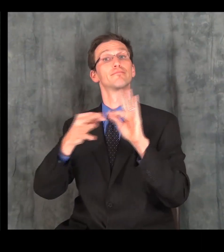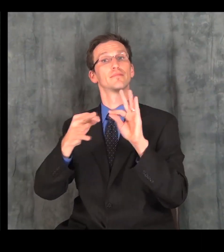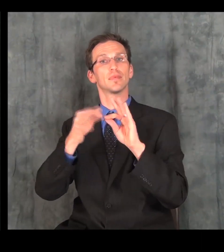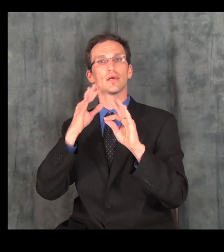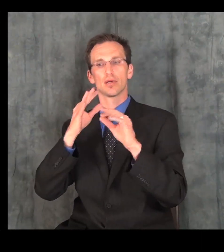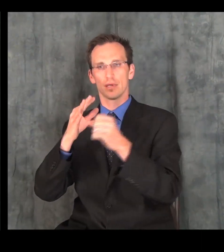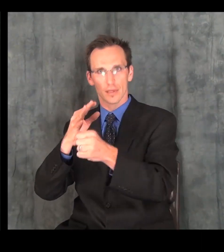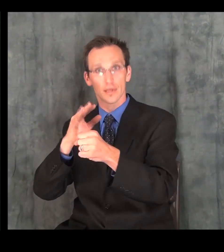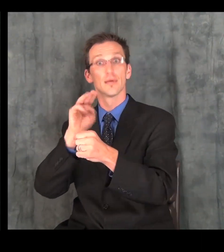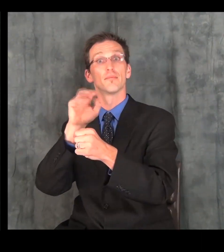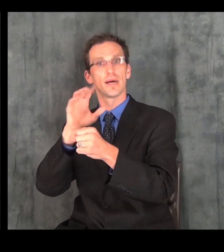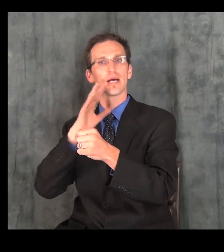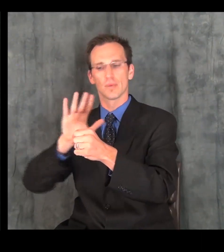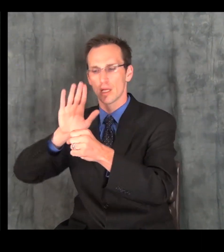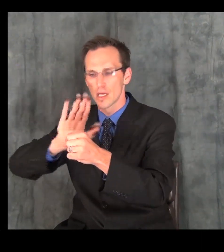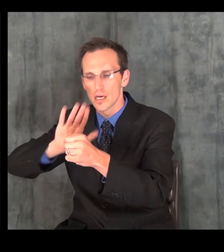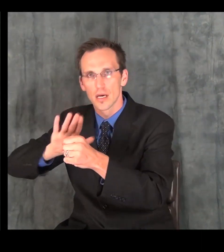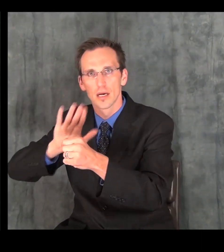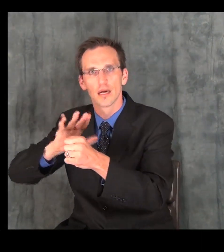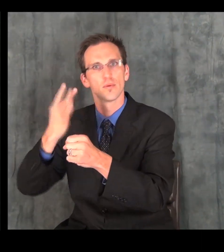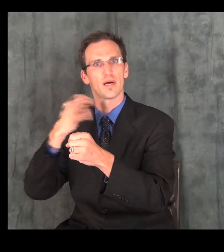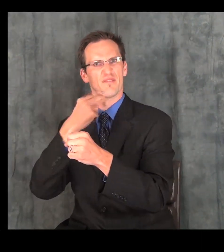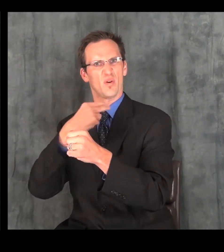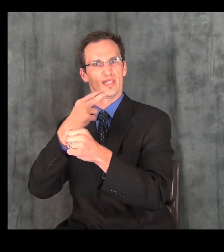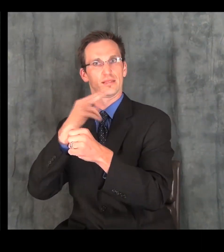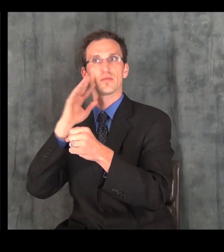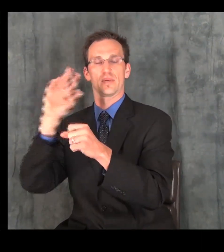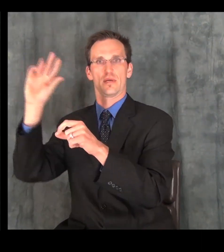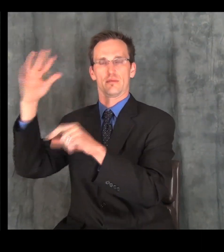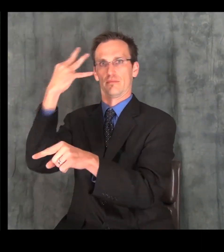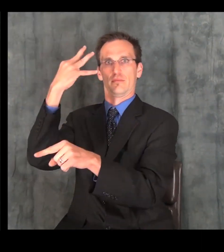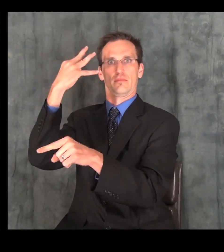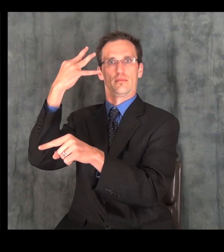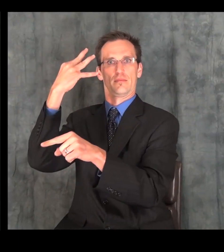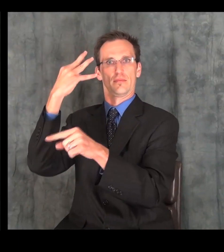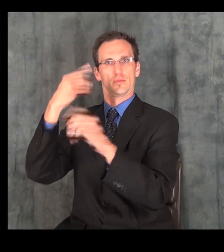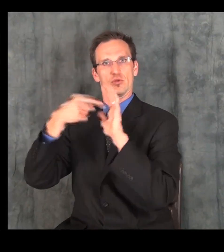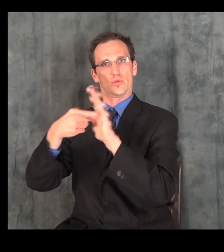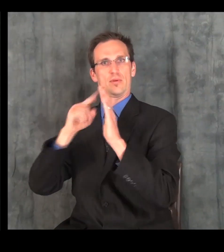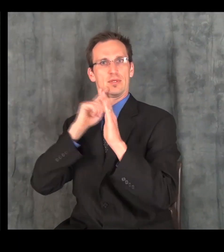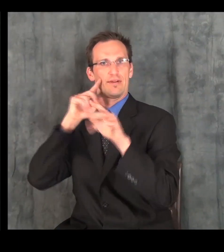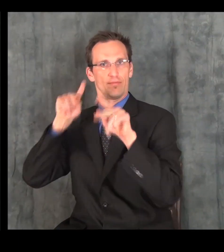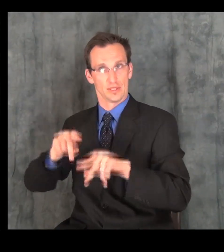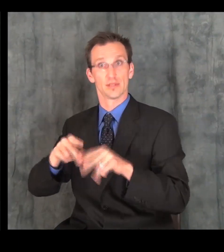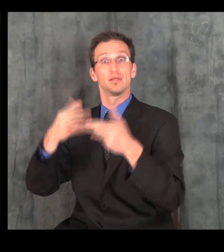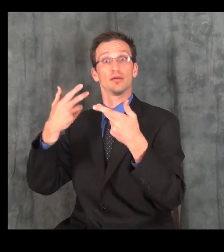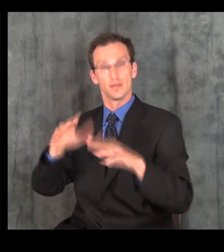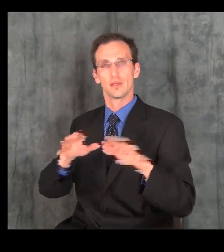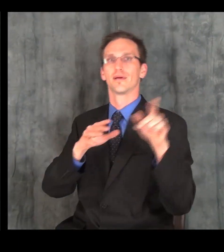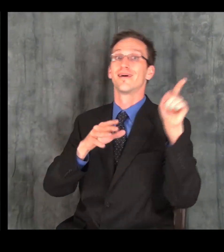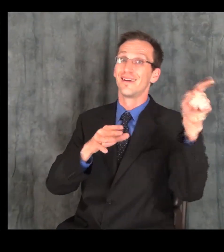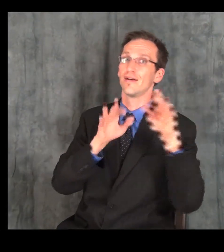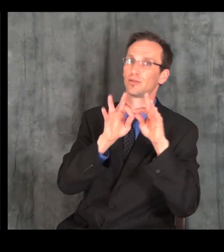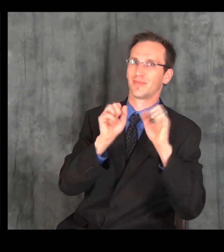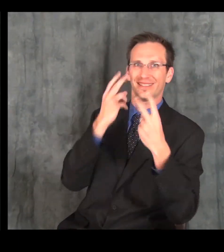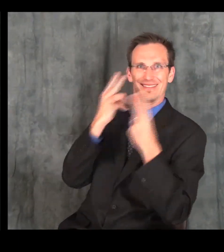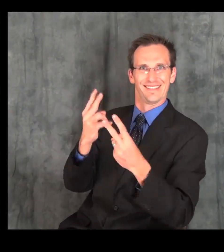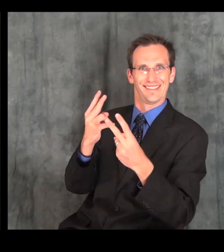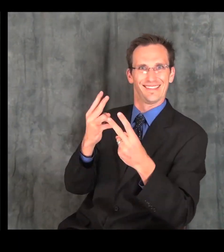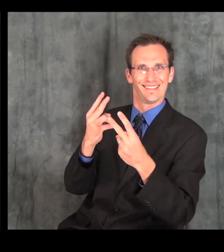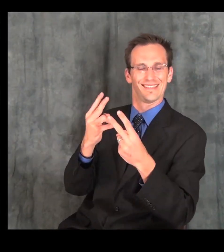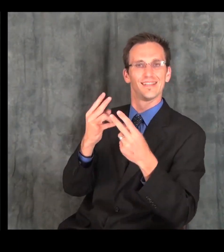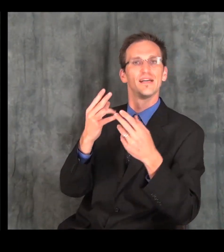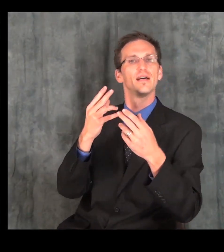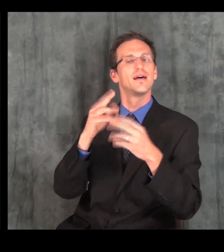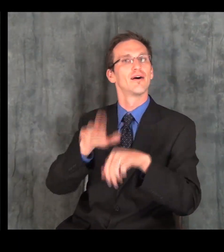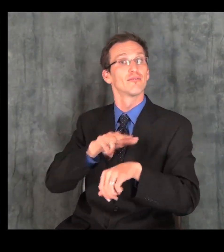it, to give the voice activation, so that the camera would go to him and then the interpreter would be able to see him. But of course,